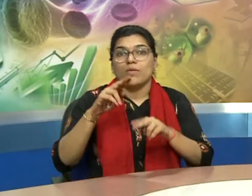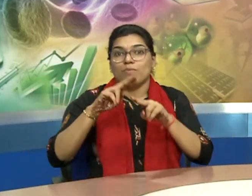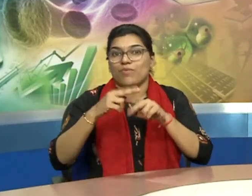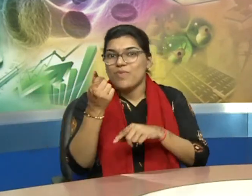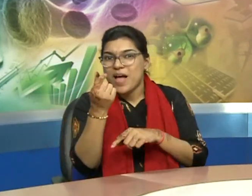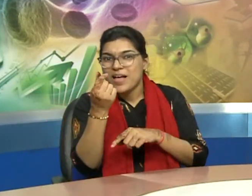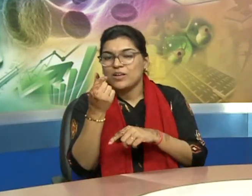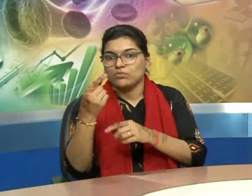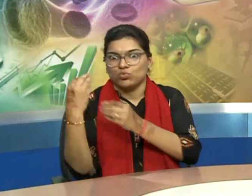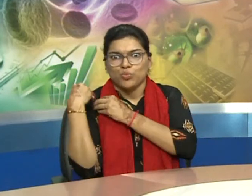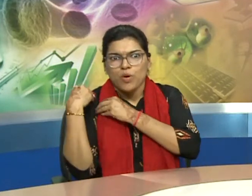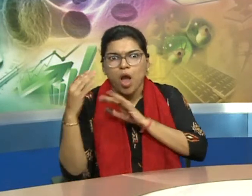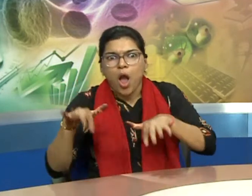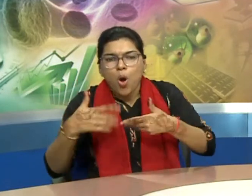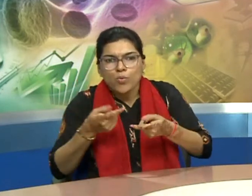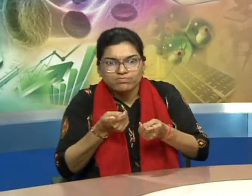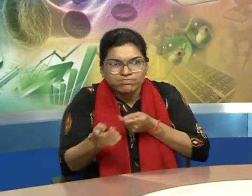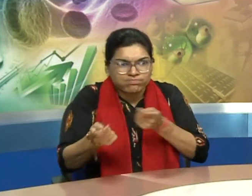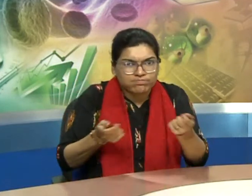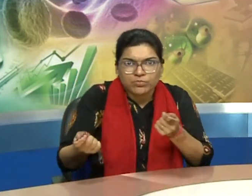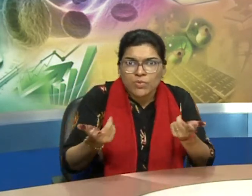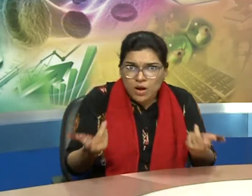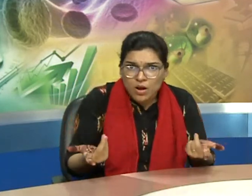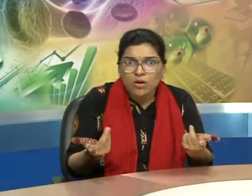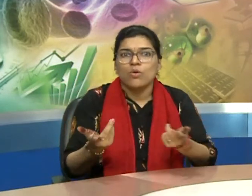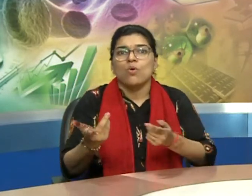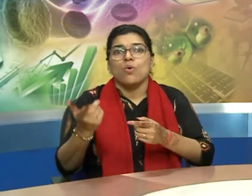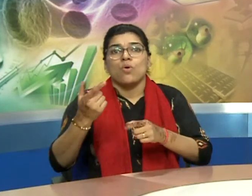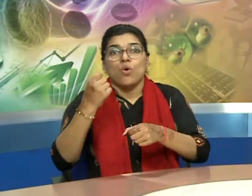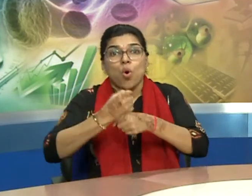research organization, industrial and commercial undertaking,